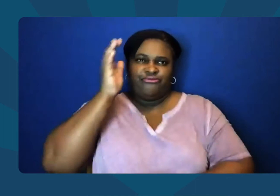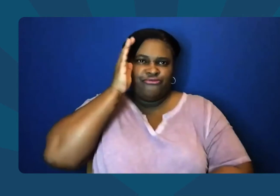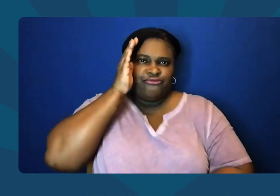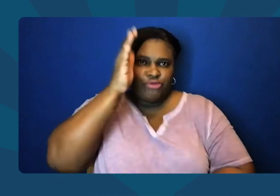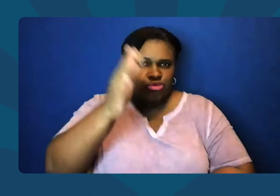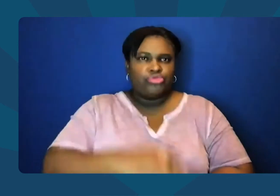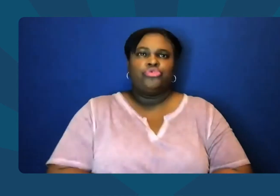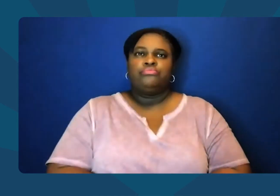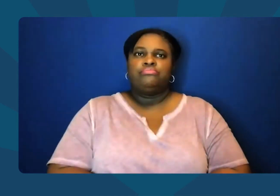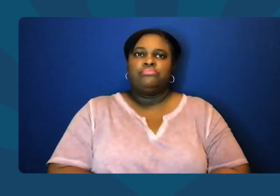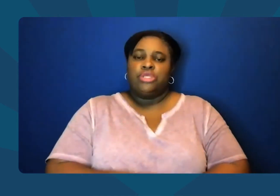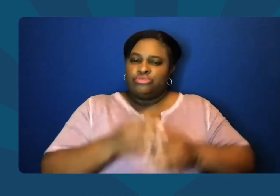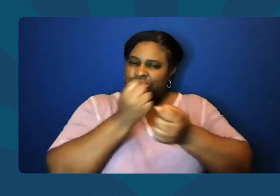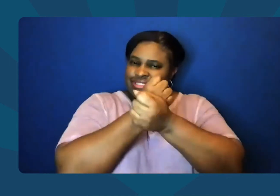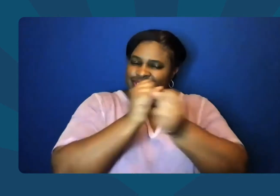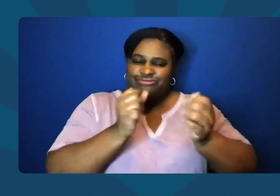safe streets and schools,